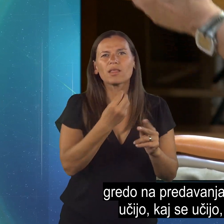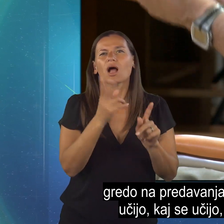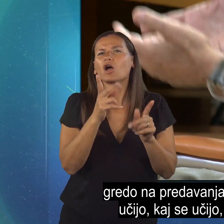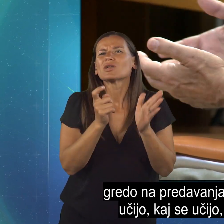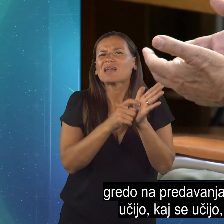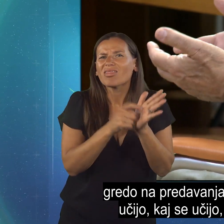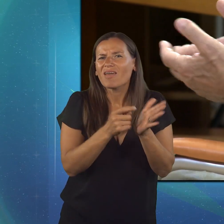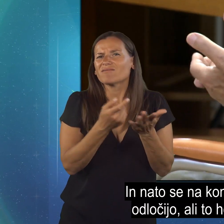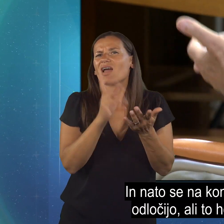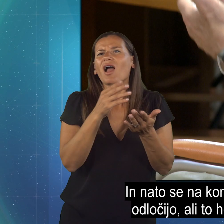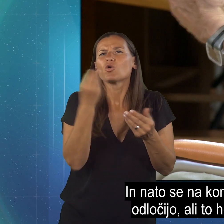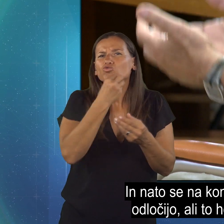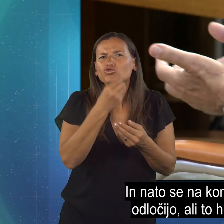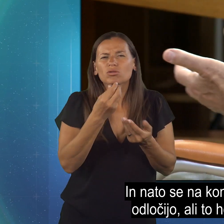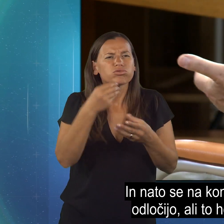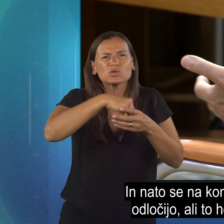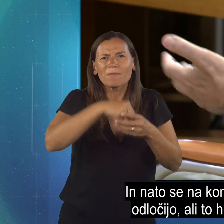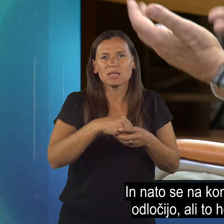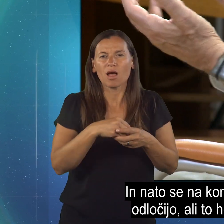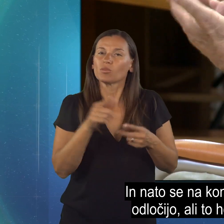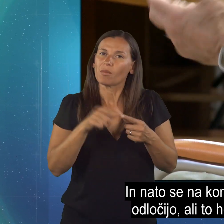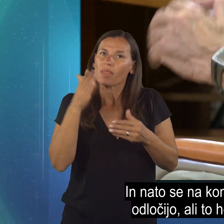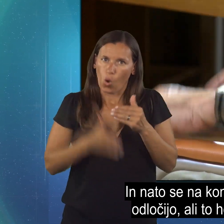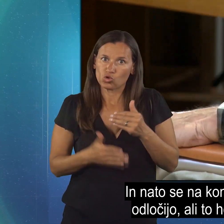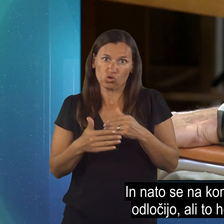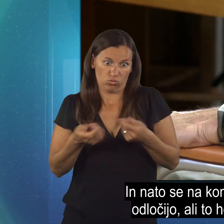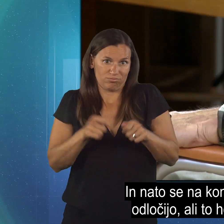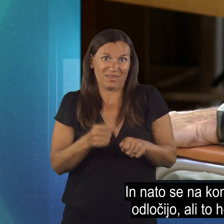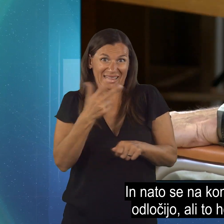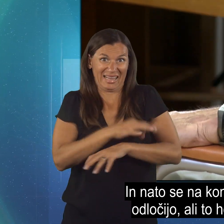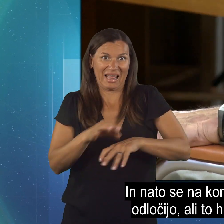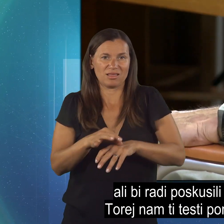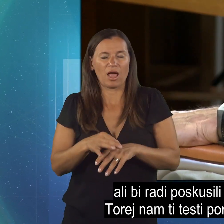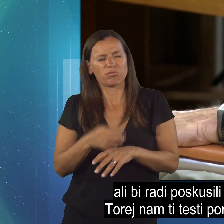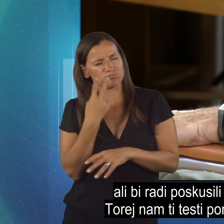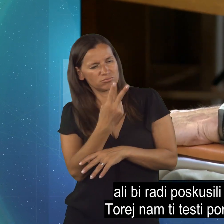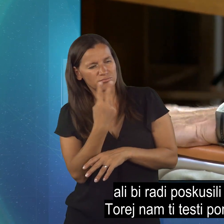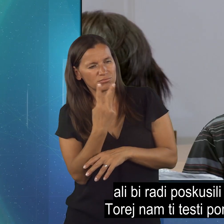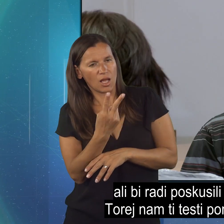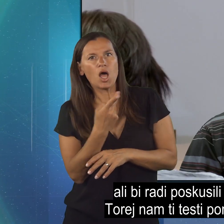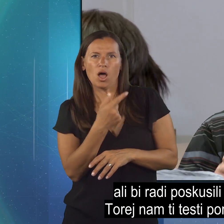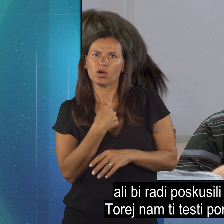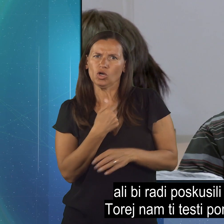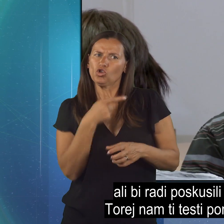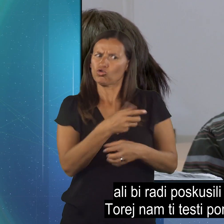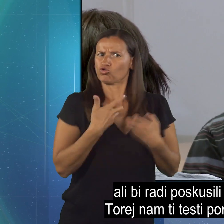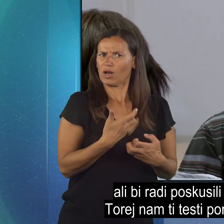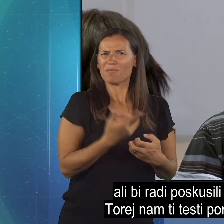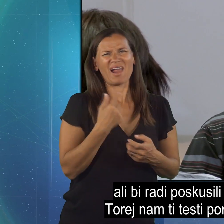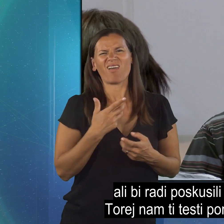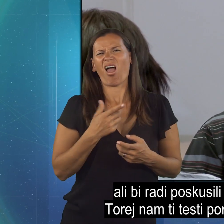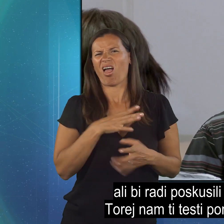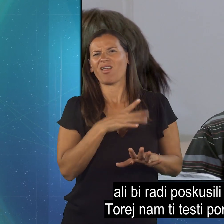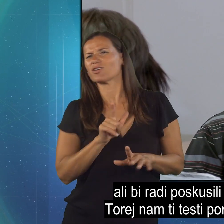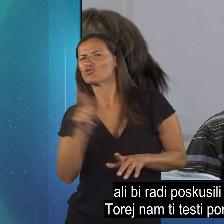the requirements? And then at the end of the program, they make a decision. Do I want to do this, or would I like to try something else? So those